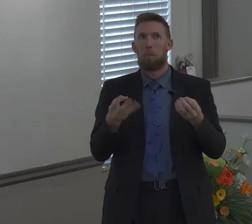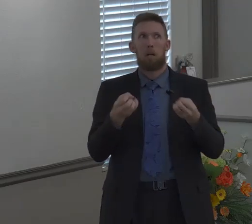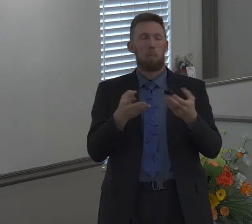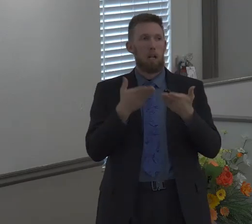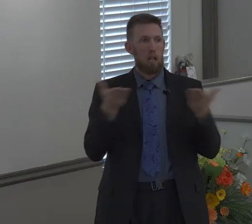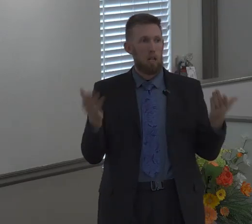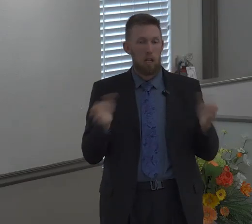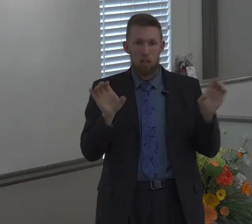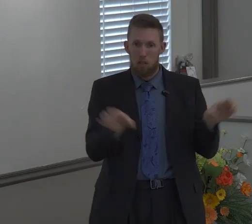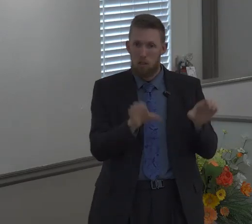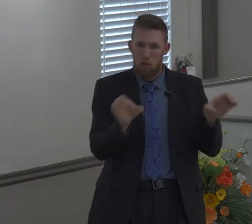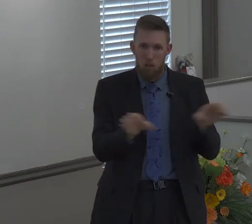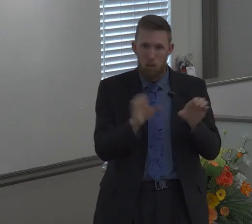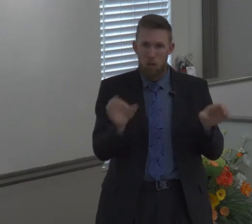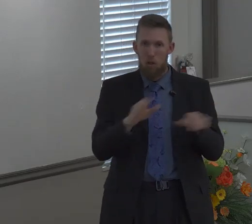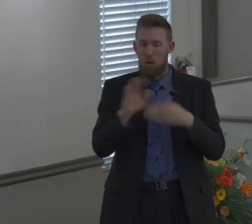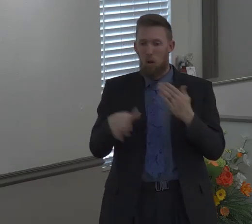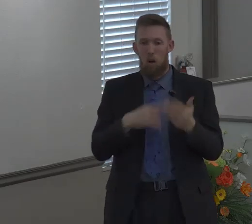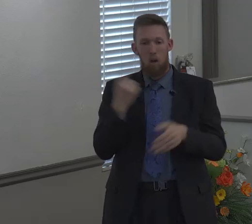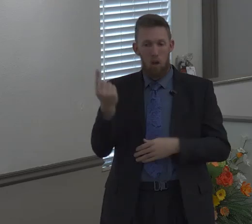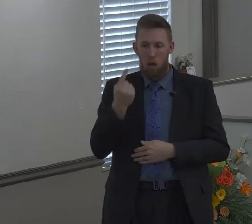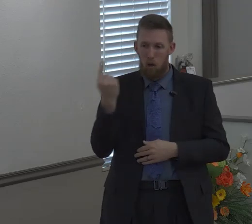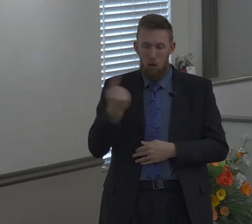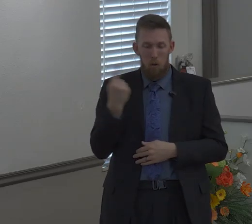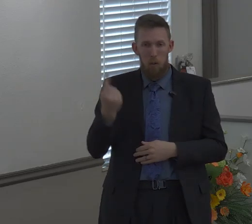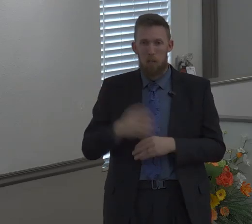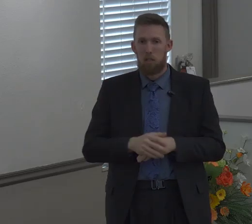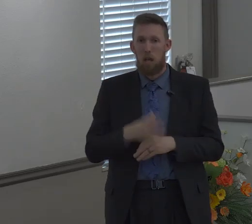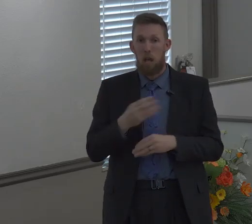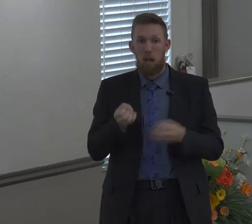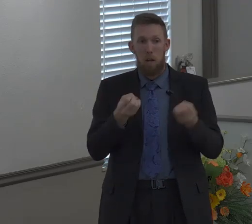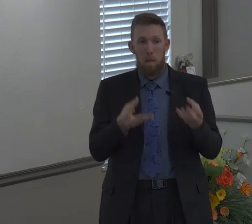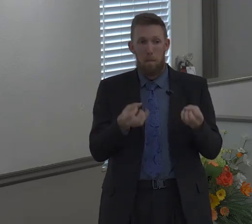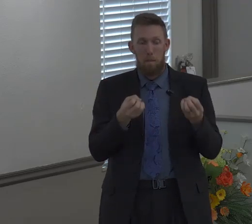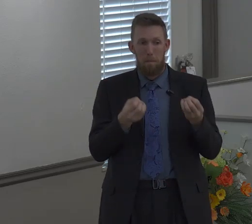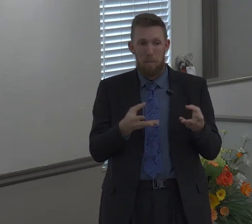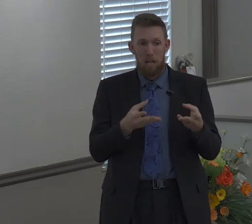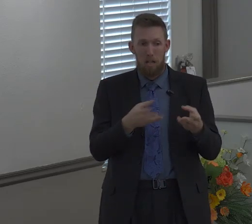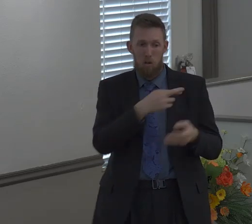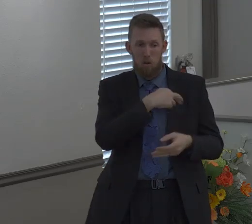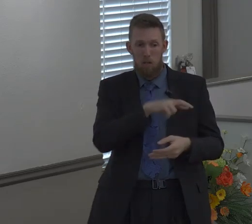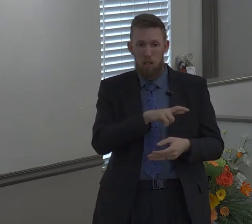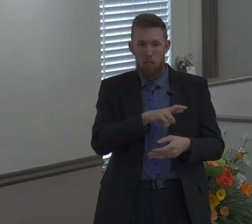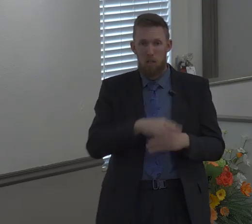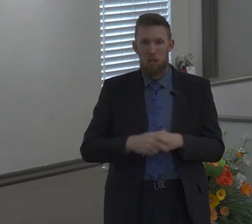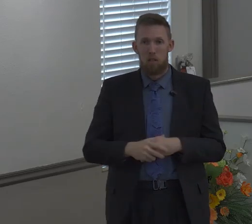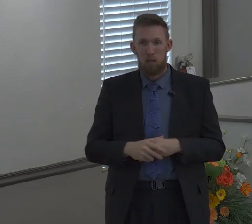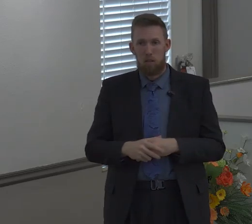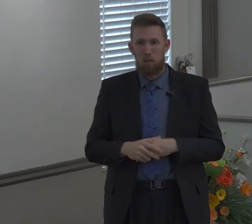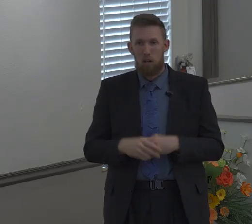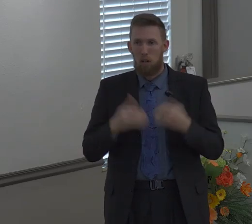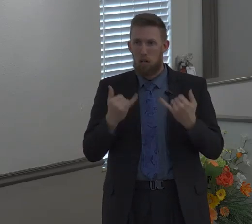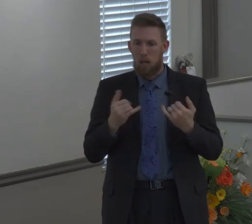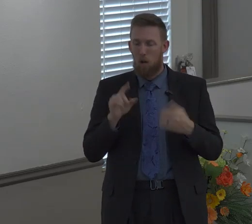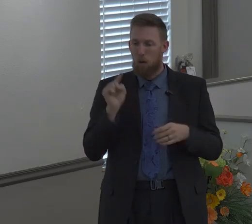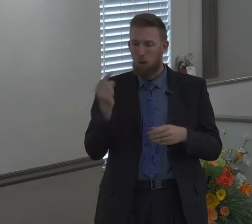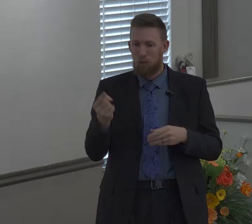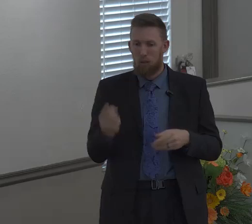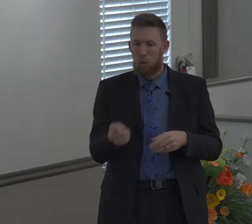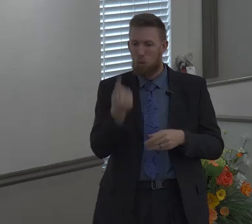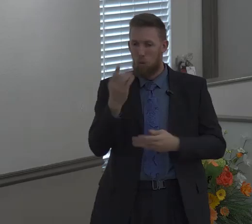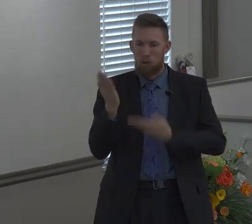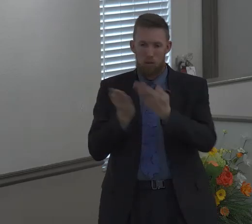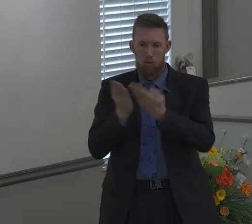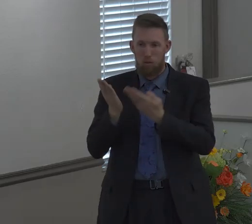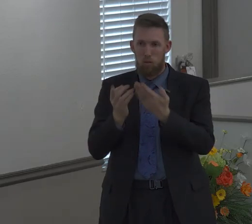and now churches are caving into it all, and it's going down. Many Protestant denominations have been one service a week